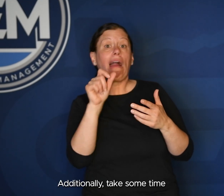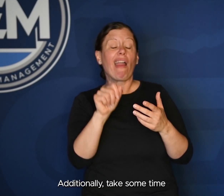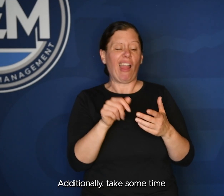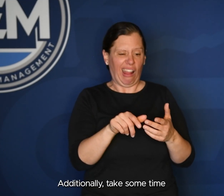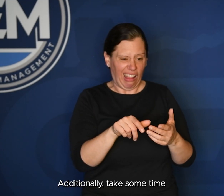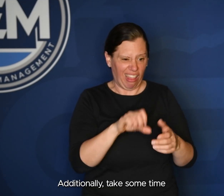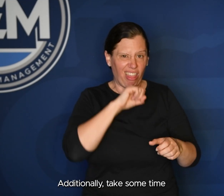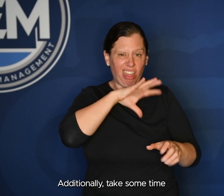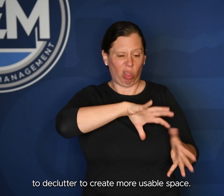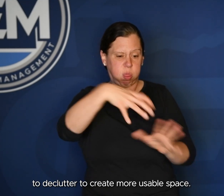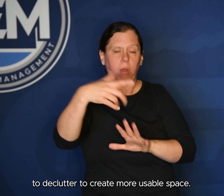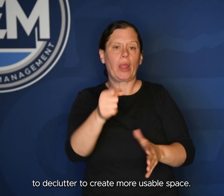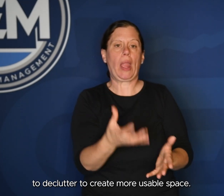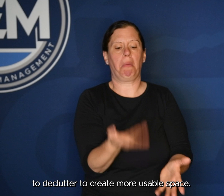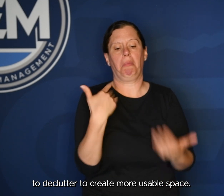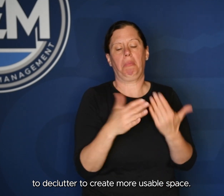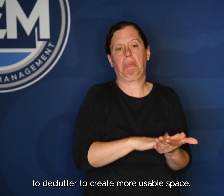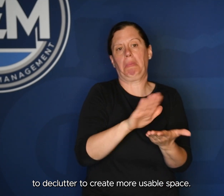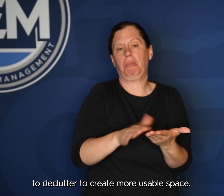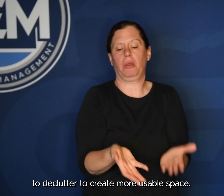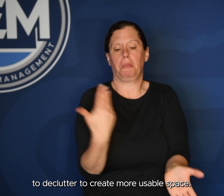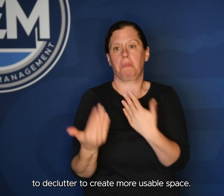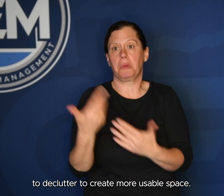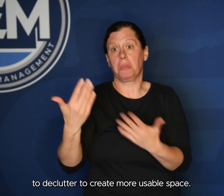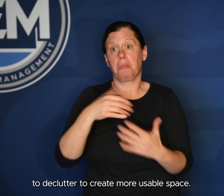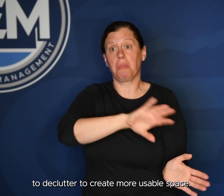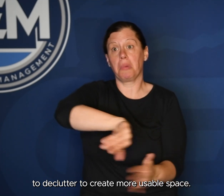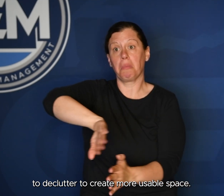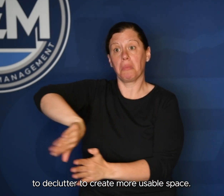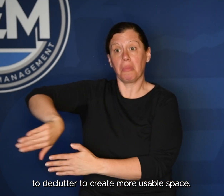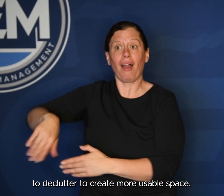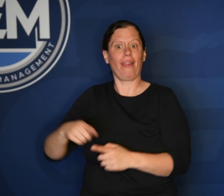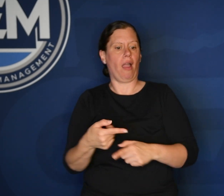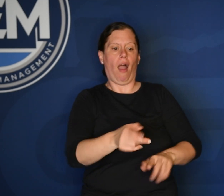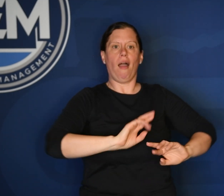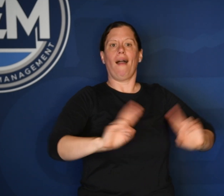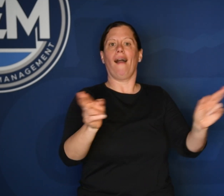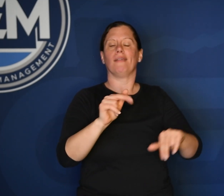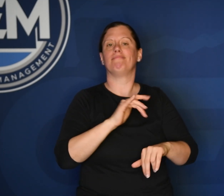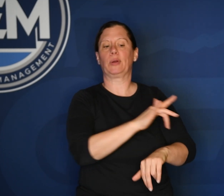Additionally, take some time to declutter to create more usable space.